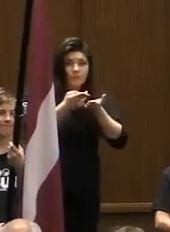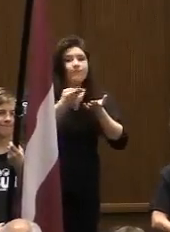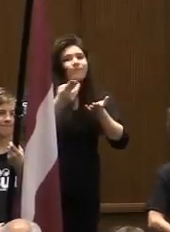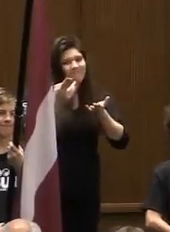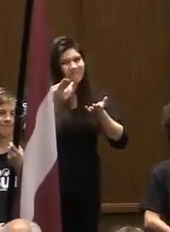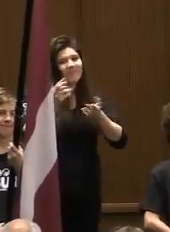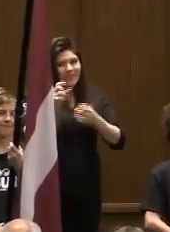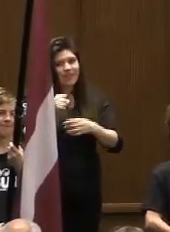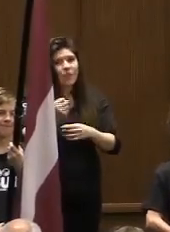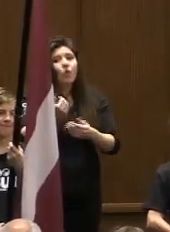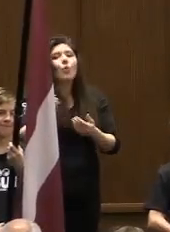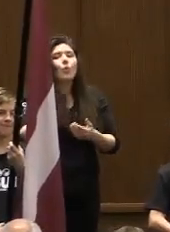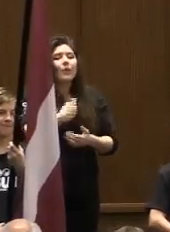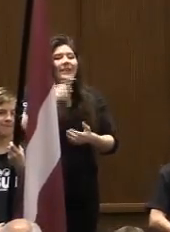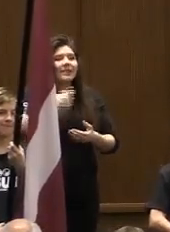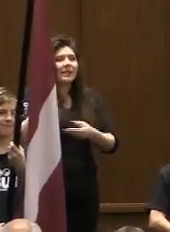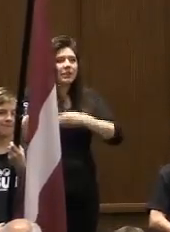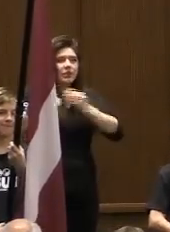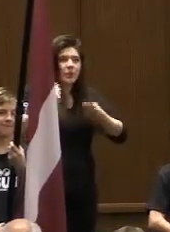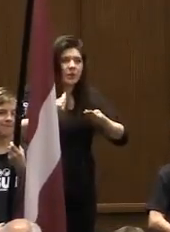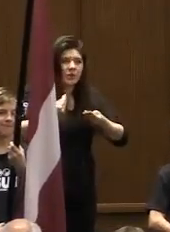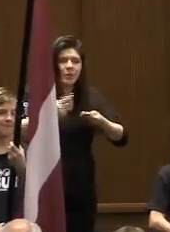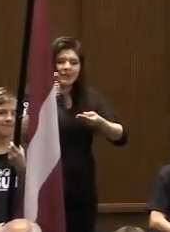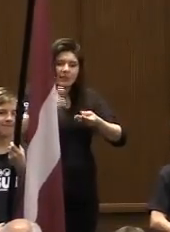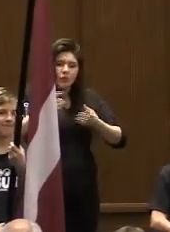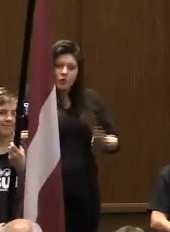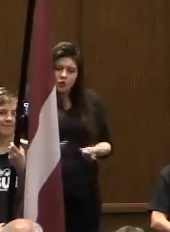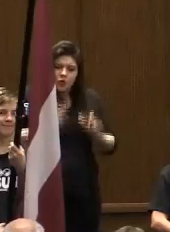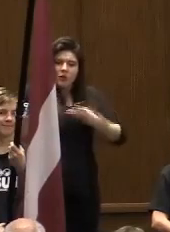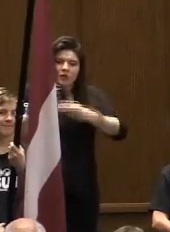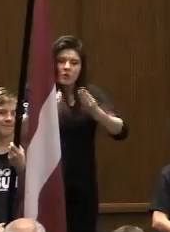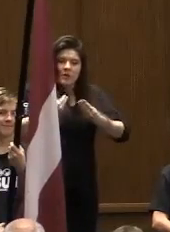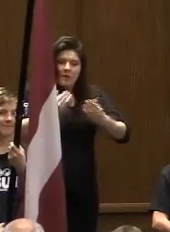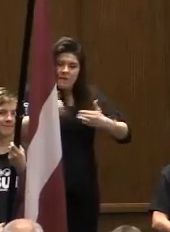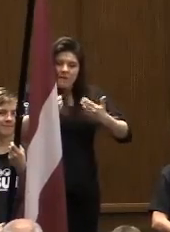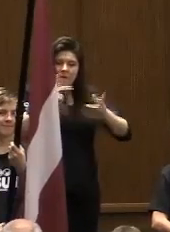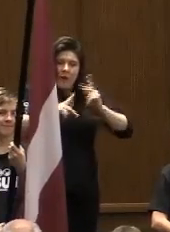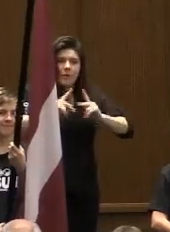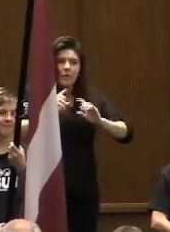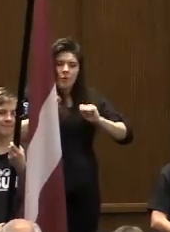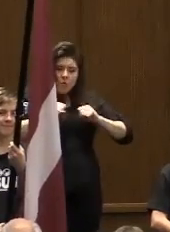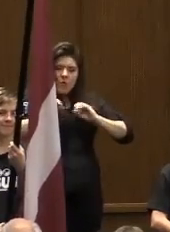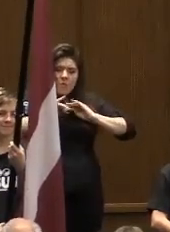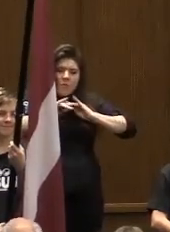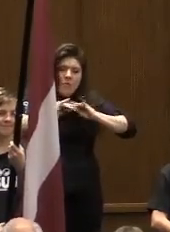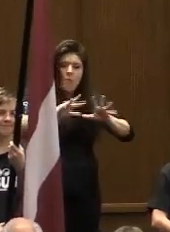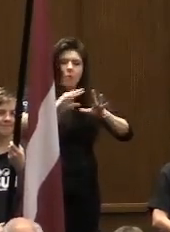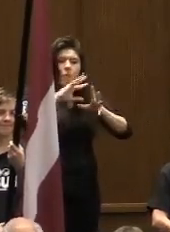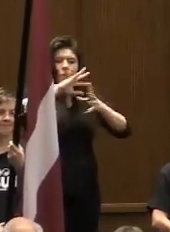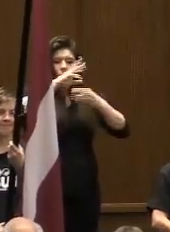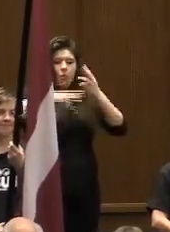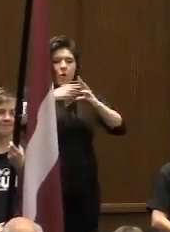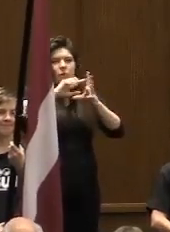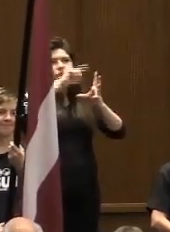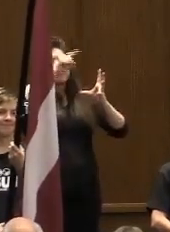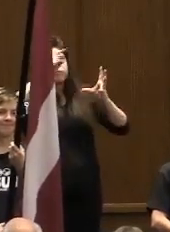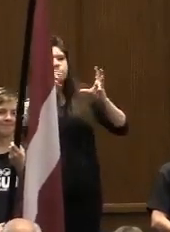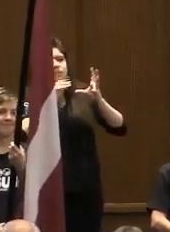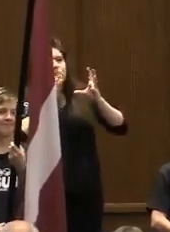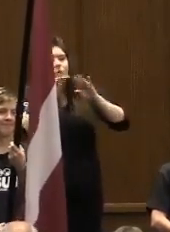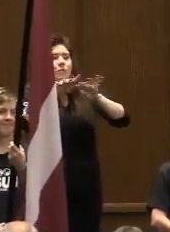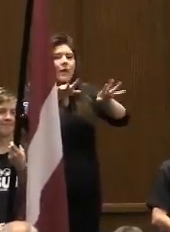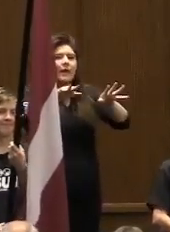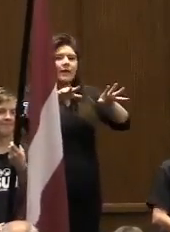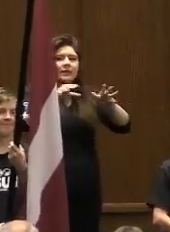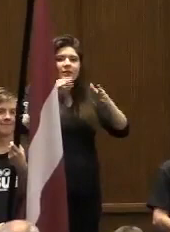need a generation, and we need to restore a generation of young people who are going to go out into all the world and share the gospel